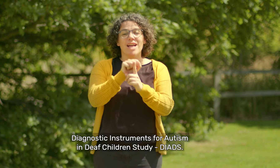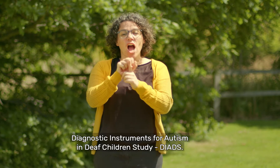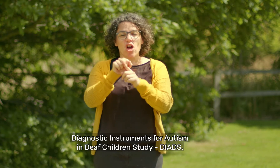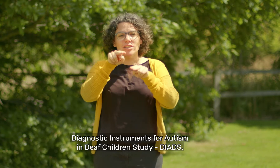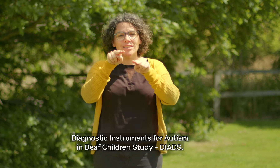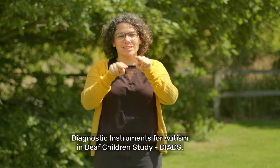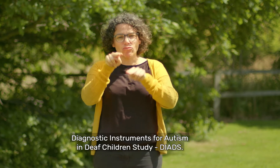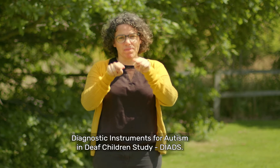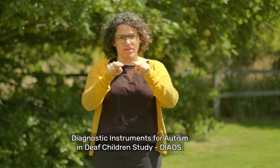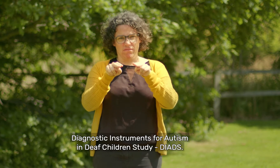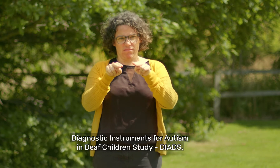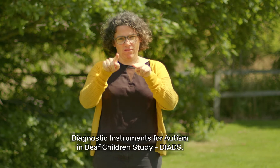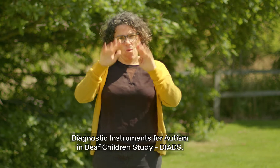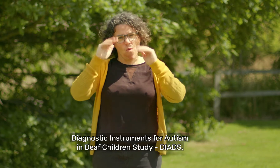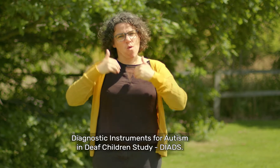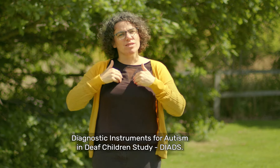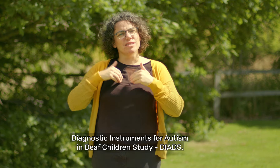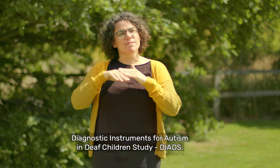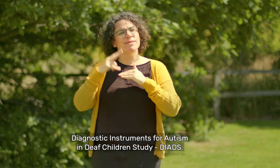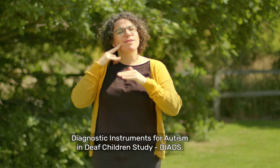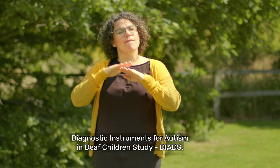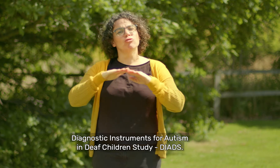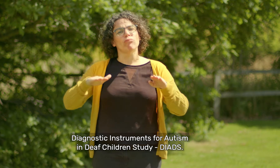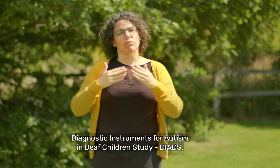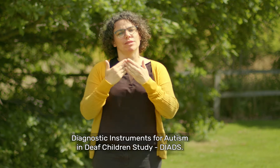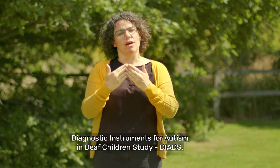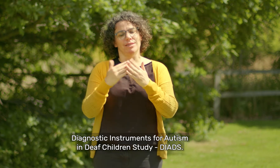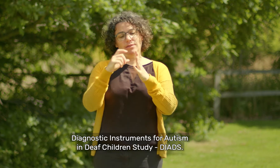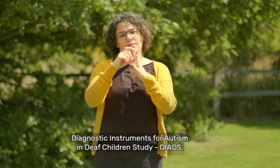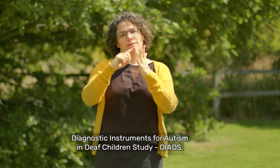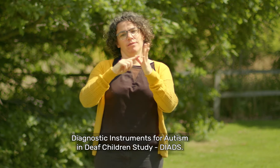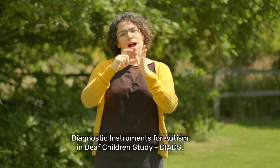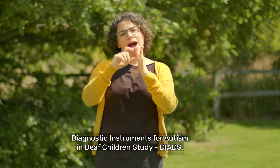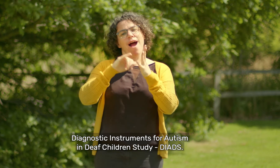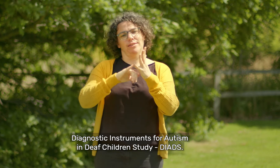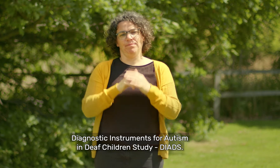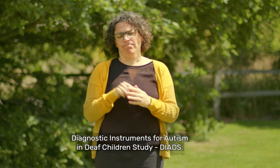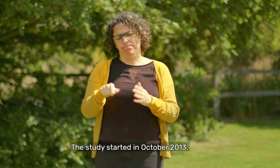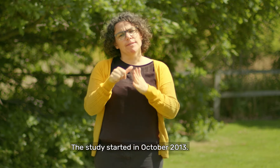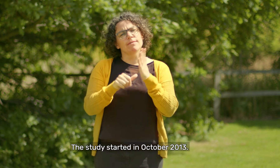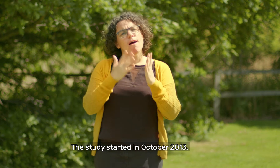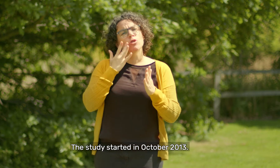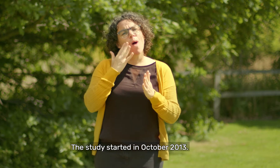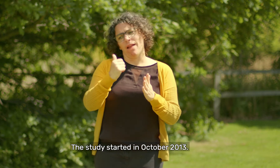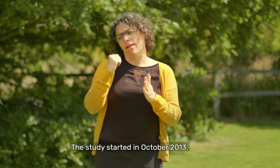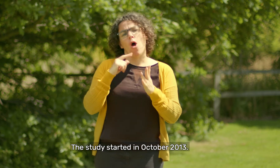Diagnostic Instruments for Autism in Deaf Children study, DIADS. The study started in